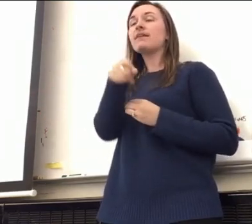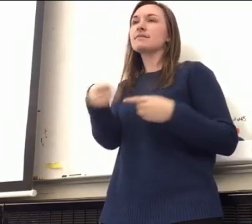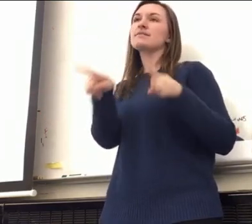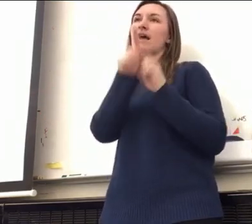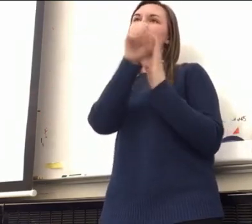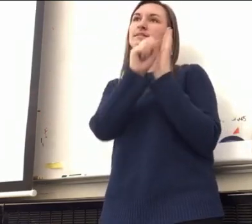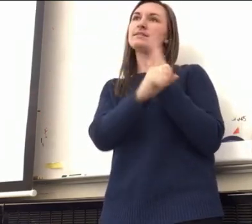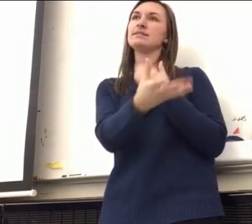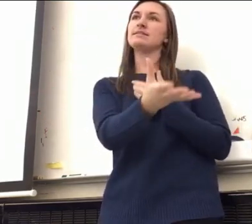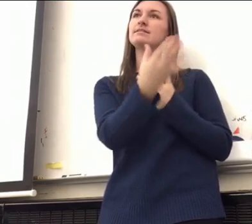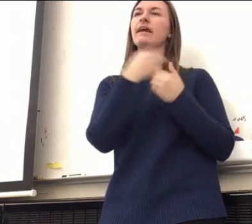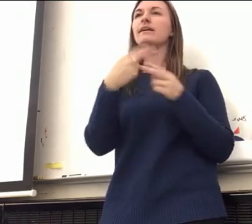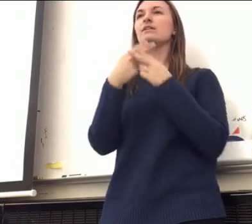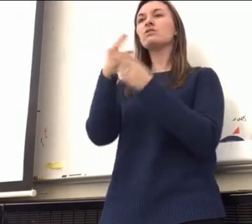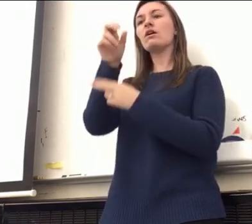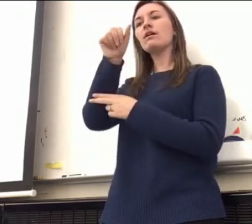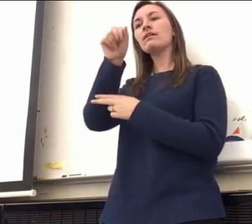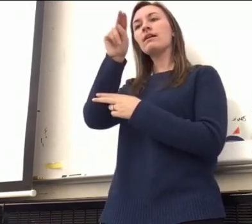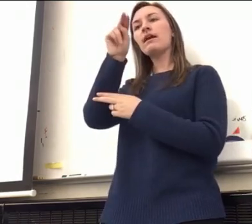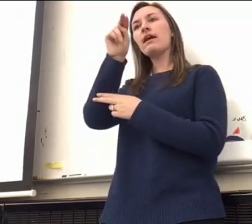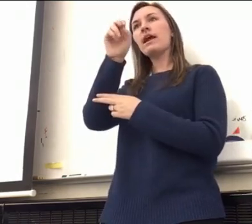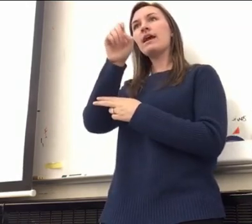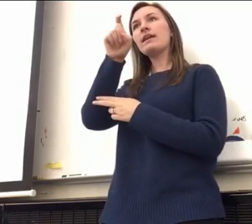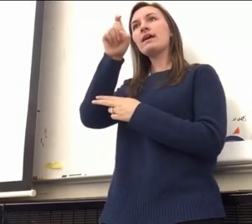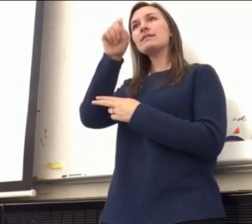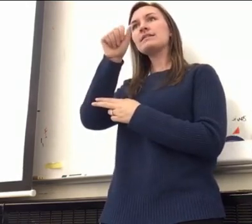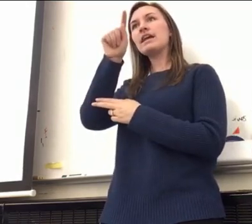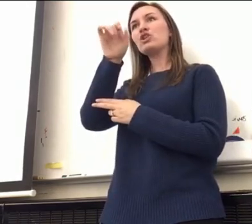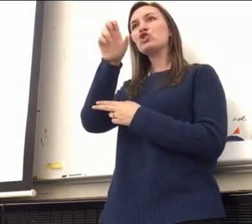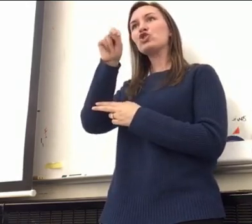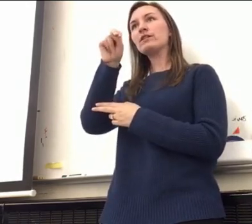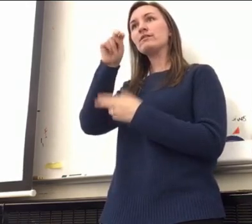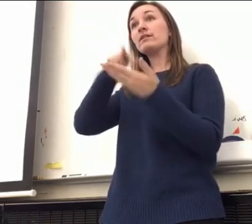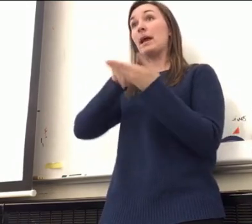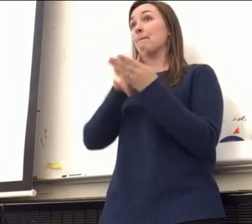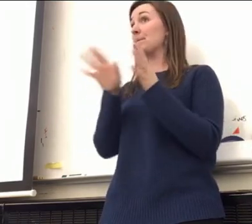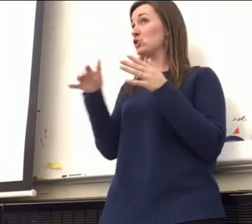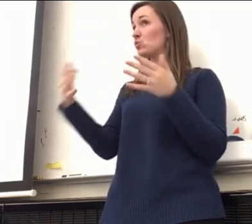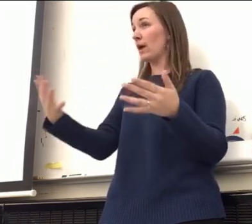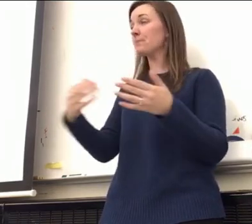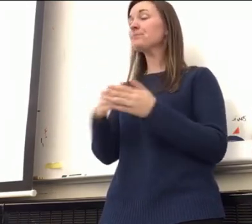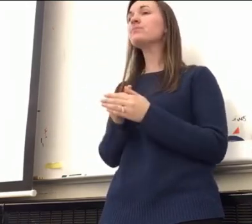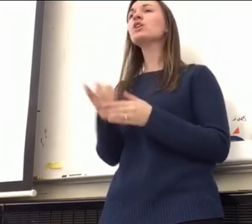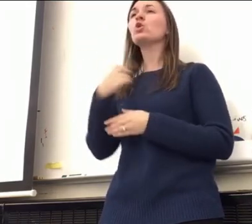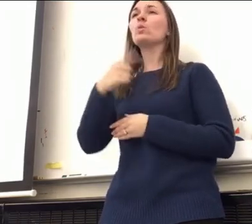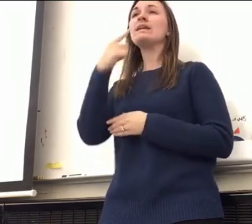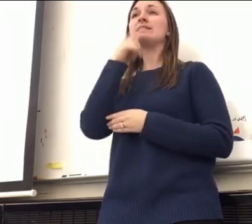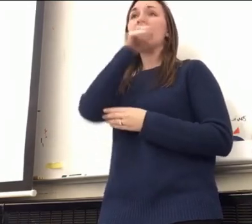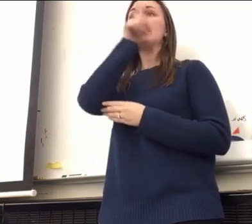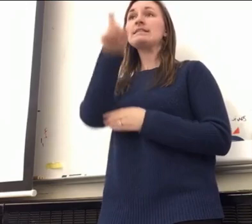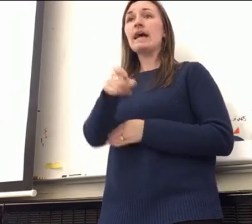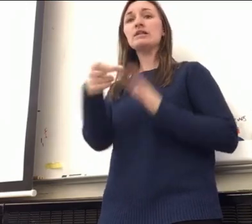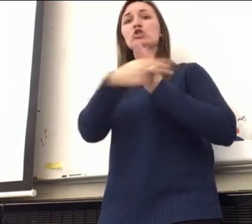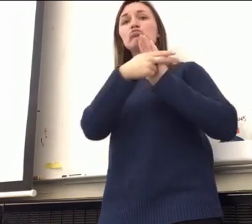what is known as annexation. Now, let me explain what annexation means. Annexation, we say Texas